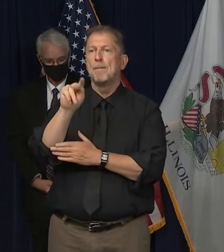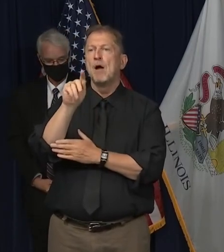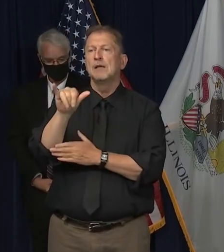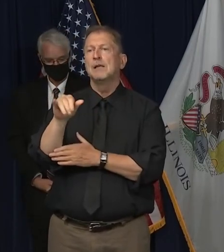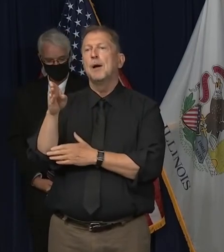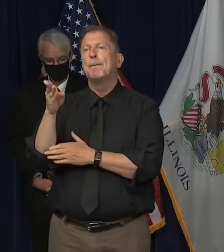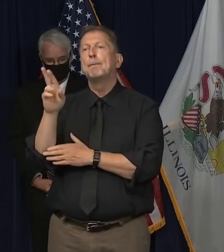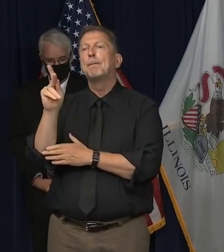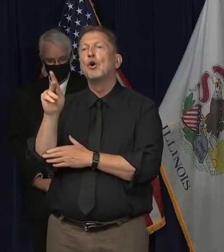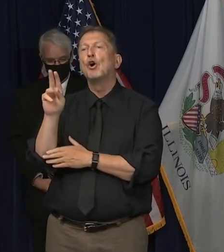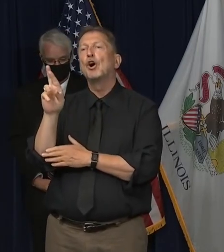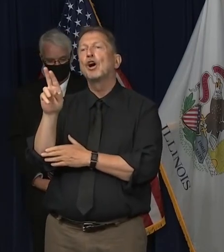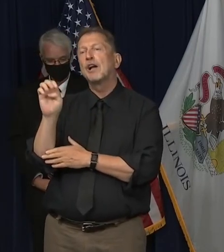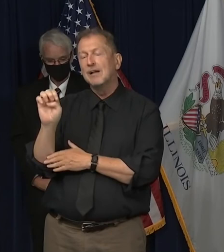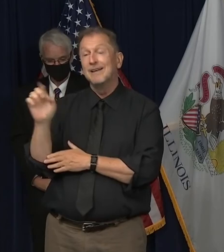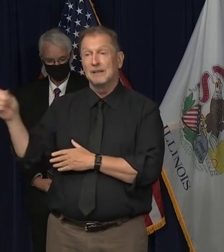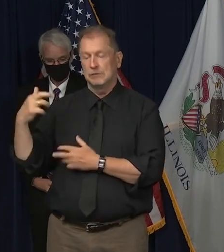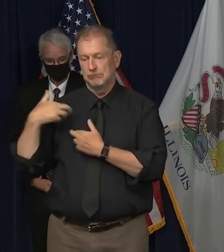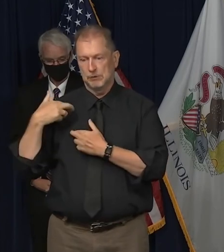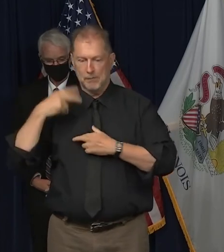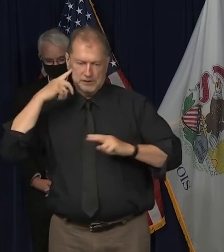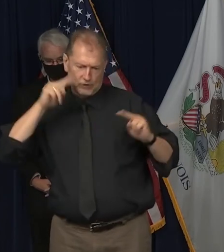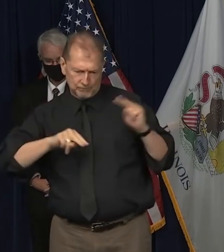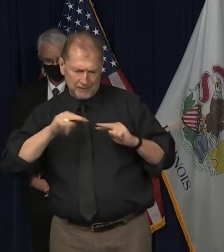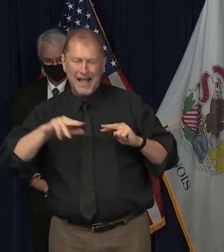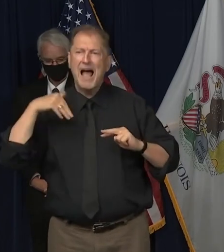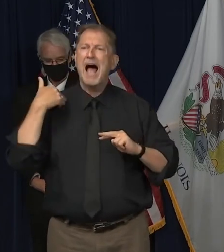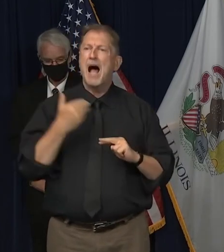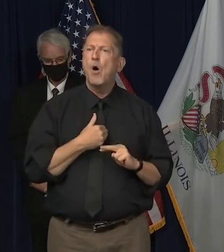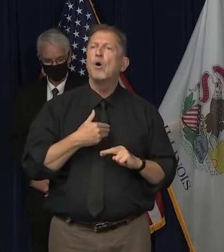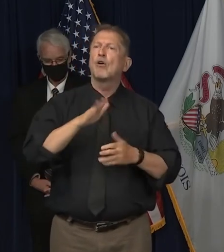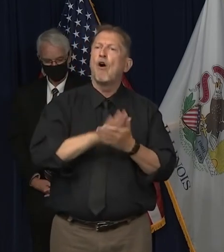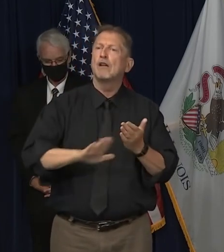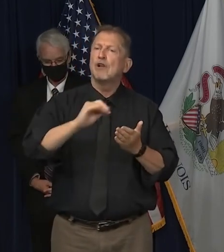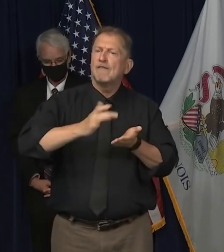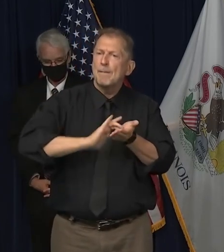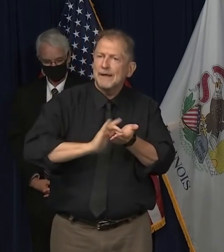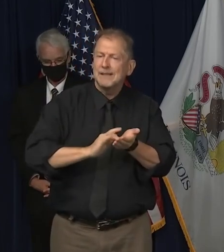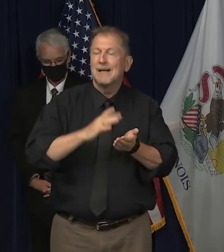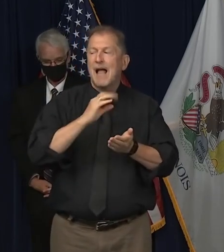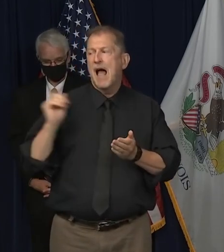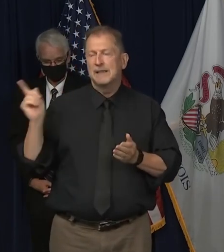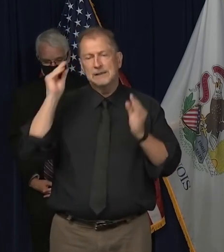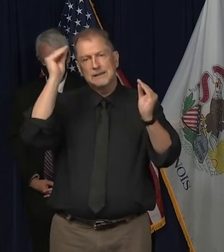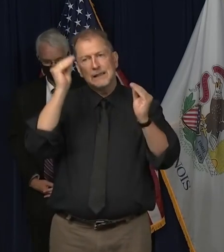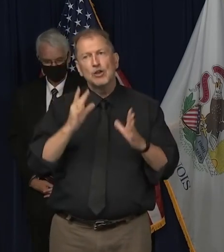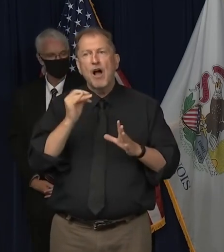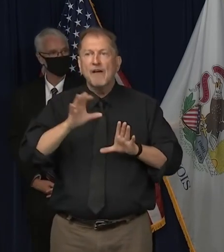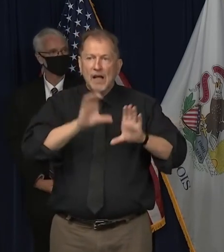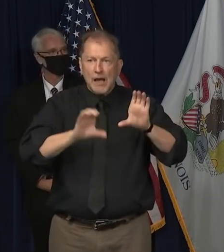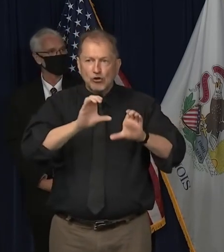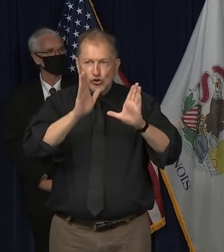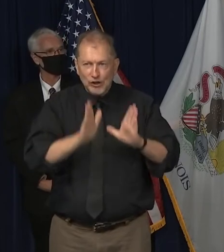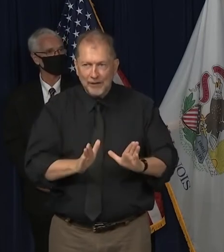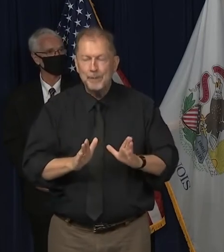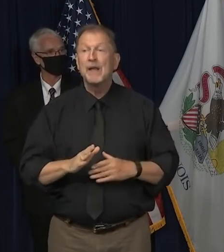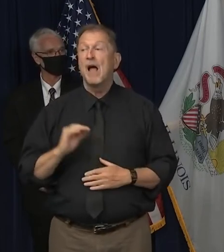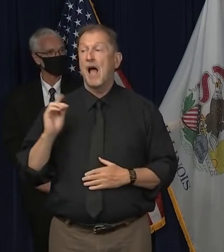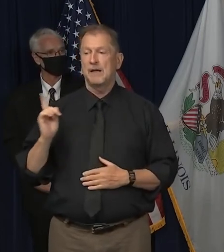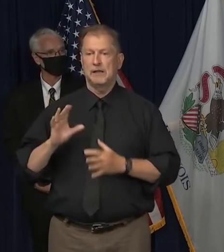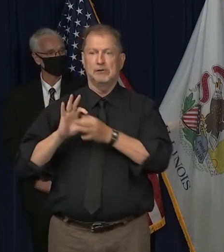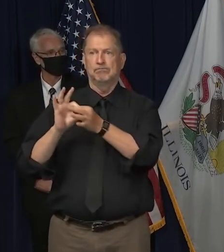Research of our Carl, Illinois College of Medicine and Professor of Chemistry and has been to the convener of